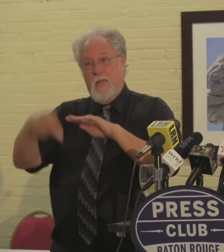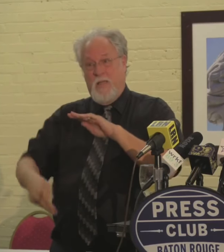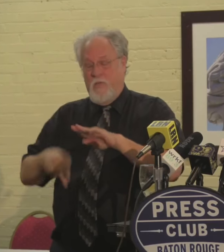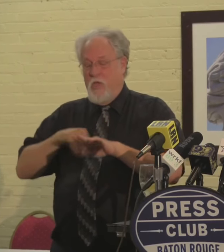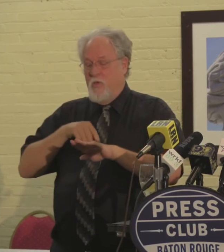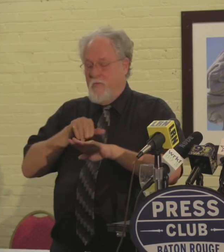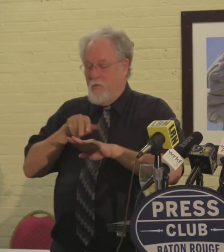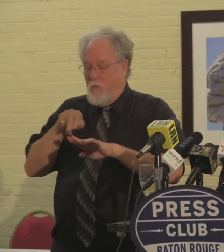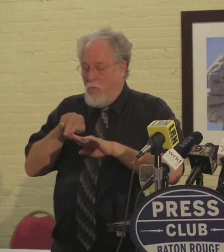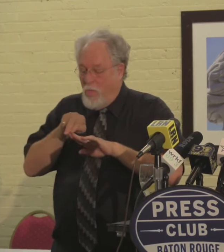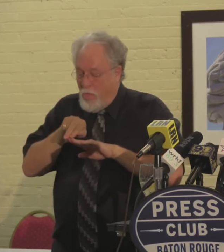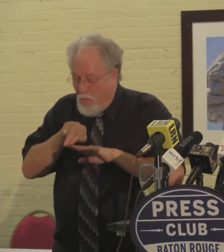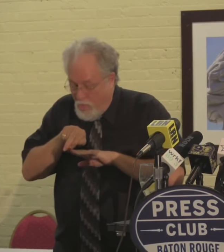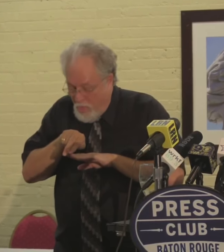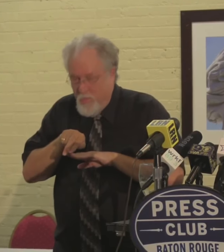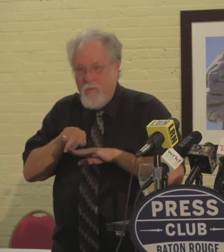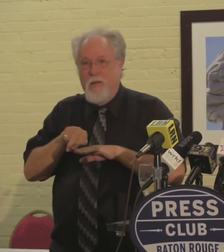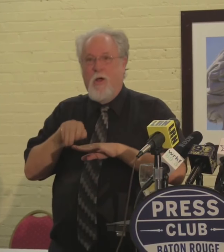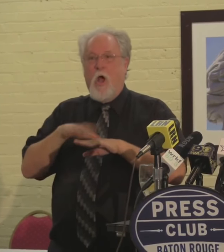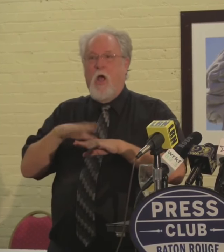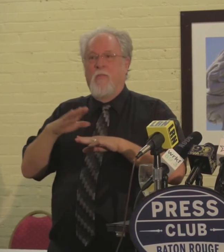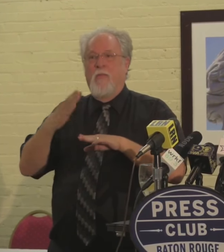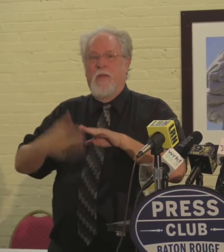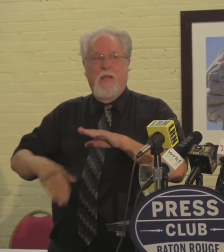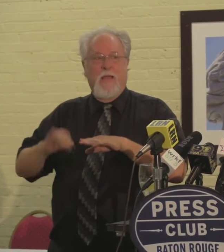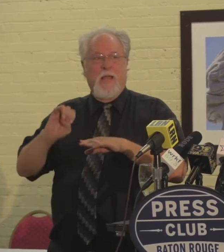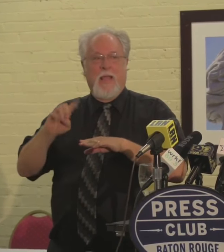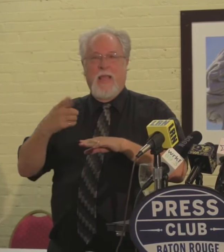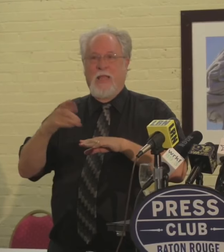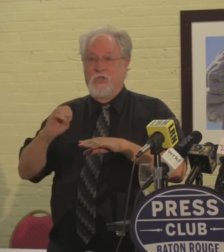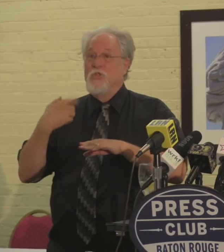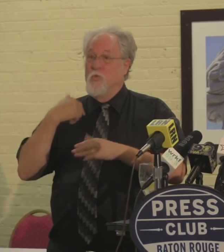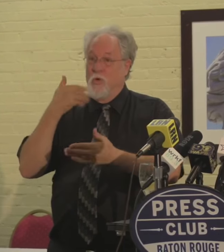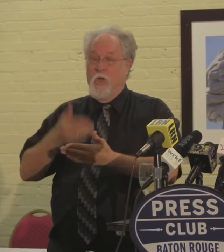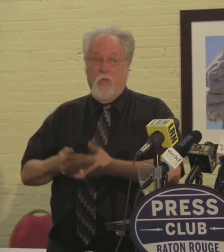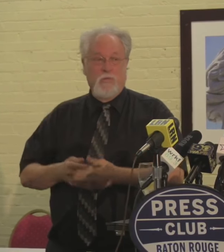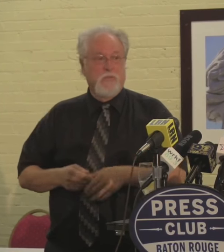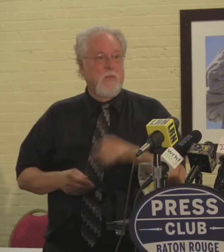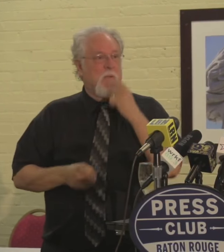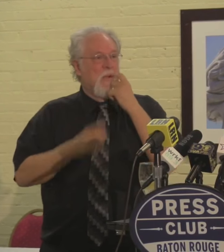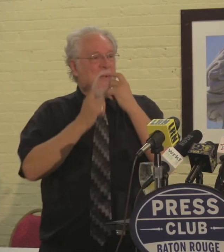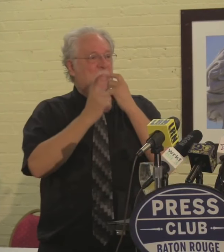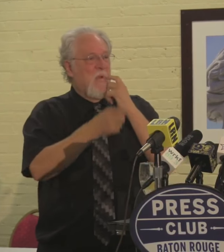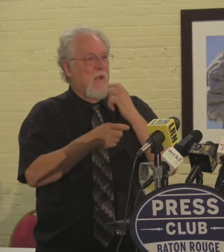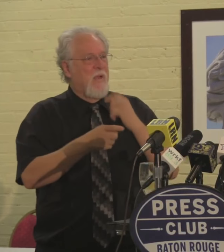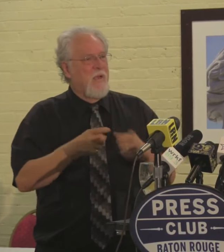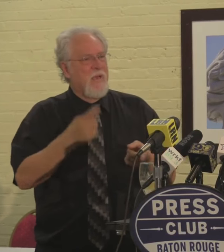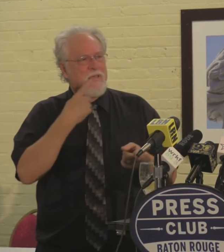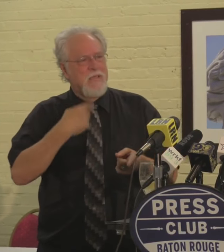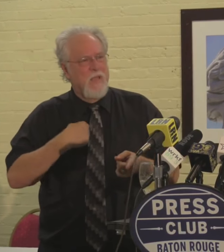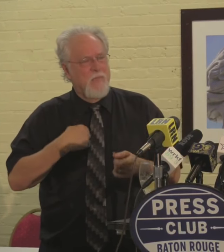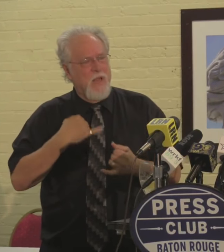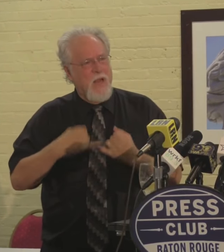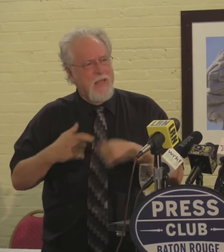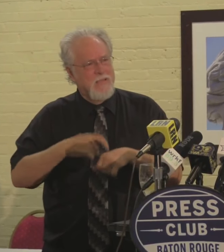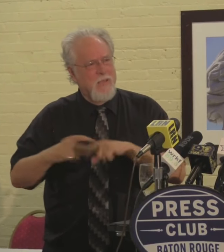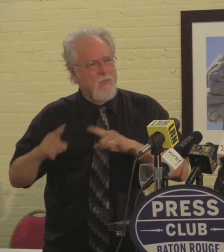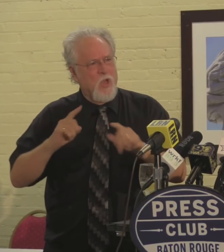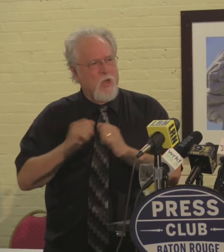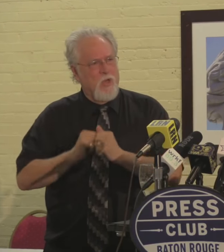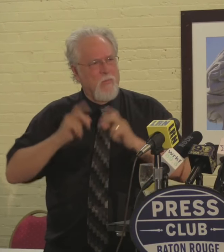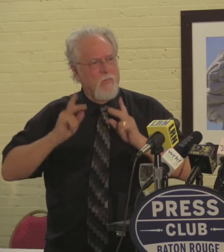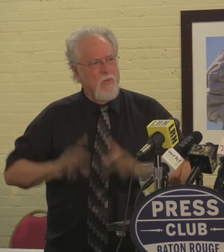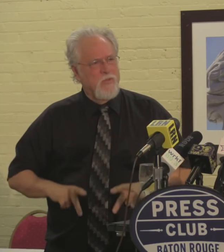toes have to be dangling off the edge. We're getting close to that. Yes, ma'am. Can you tell us the last time you talked in